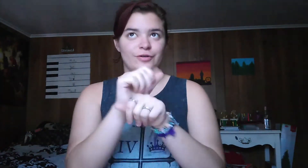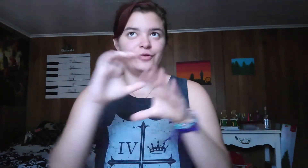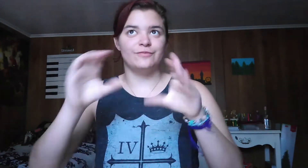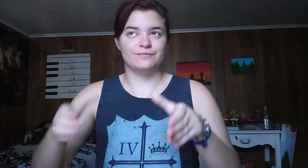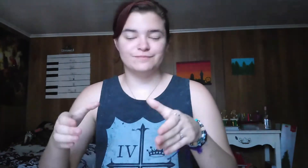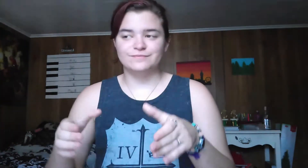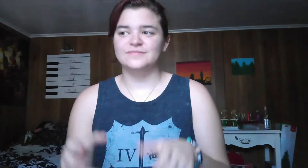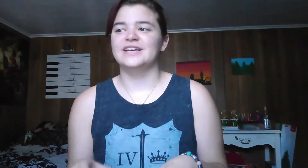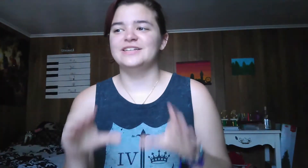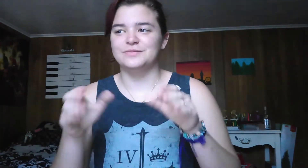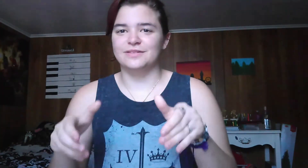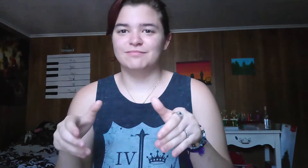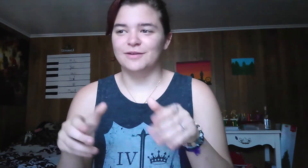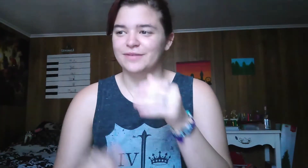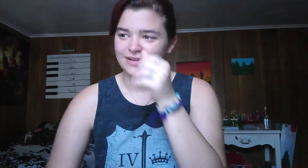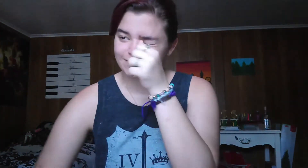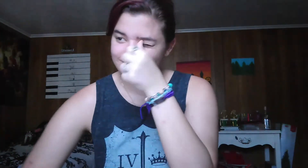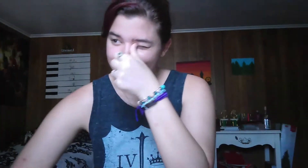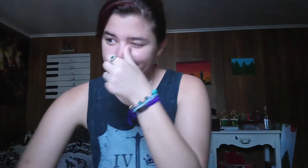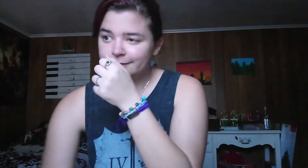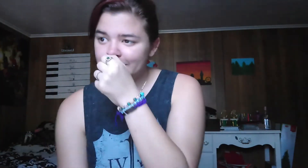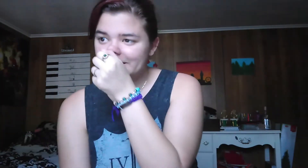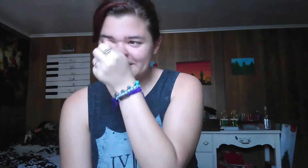Crew ends with company.